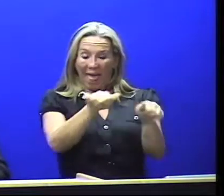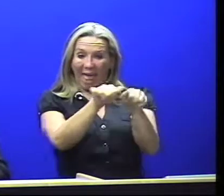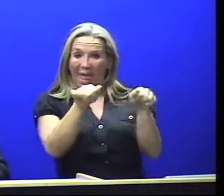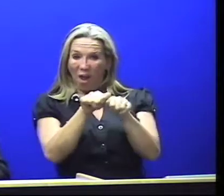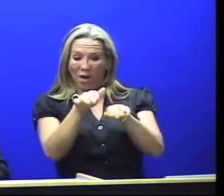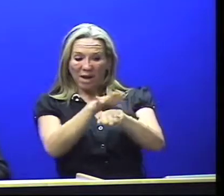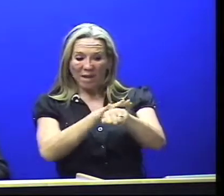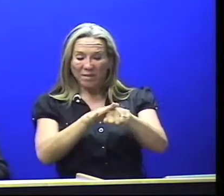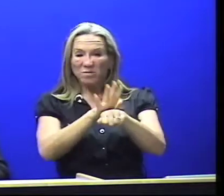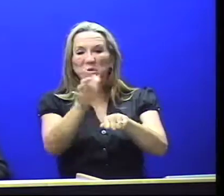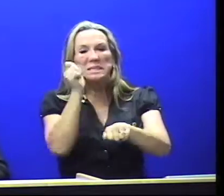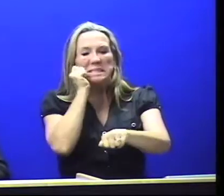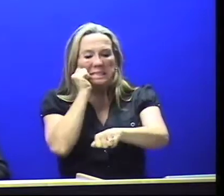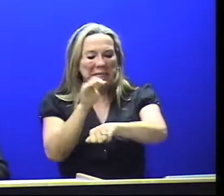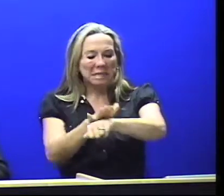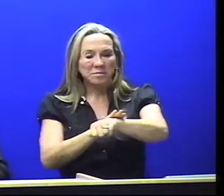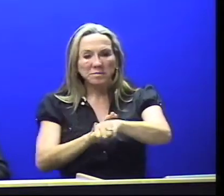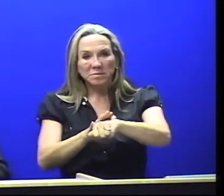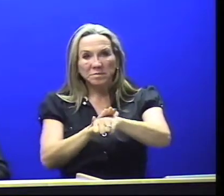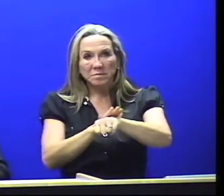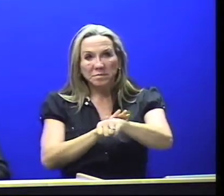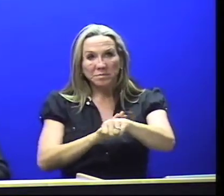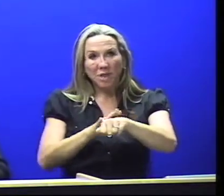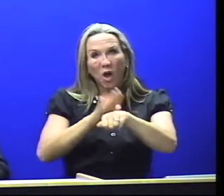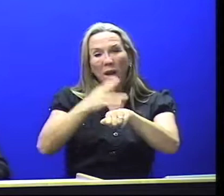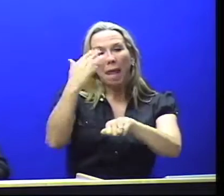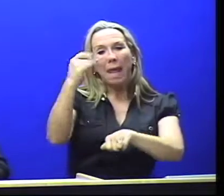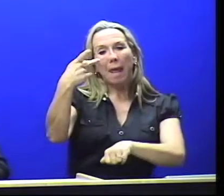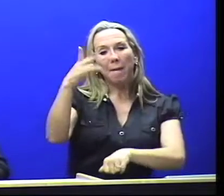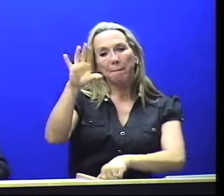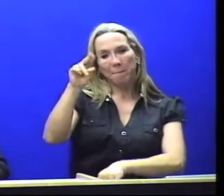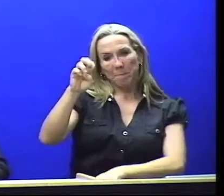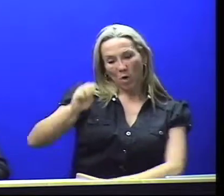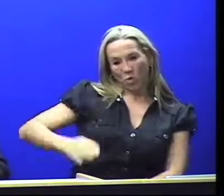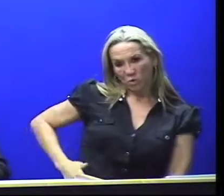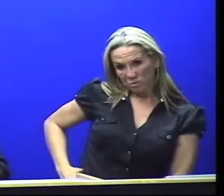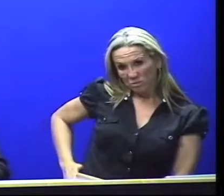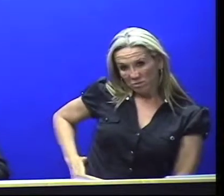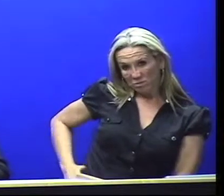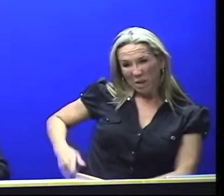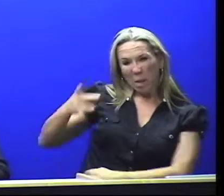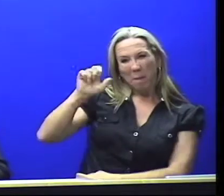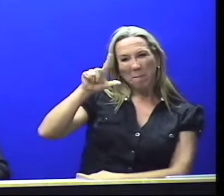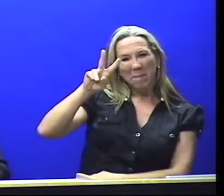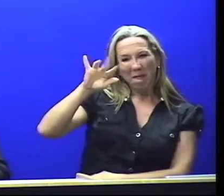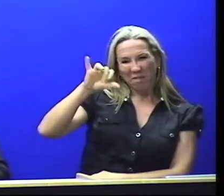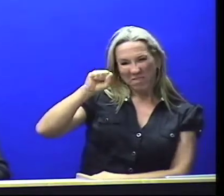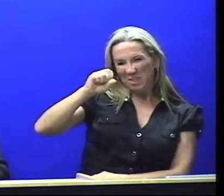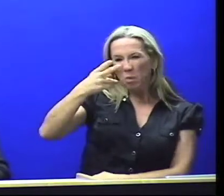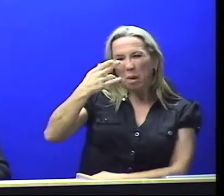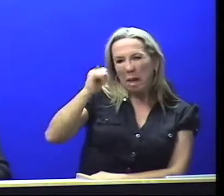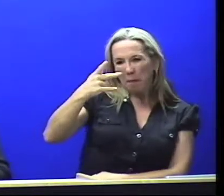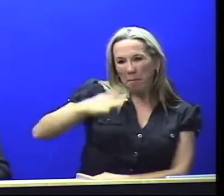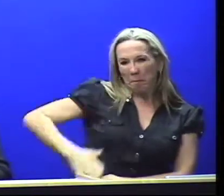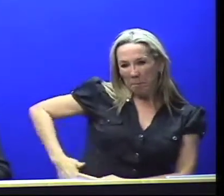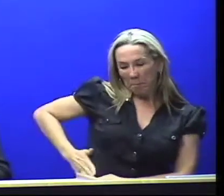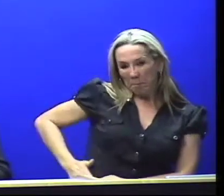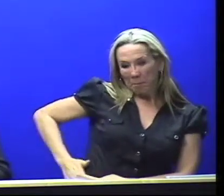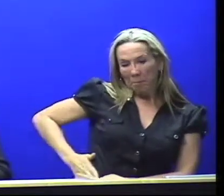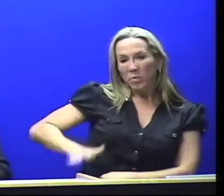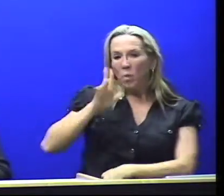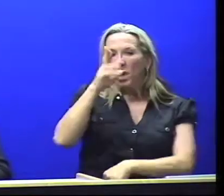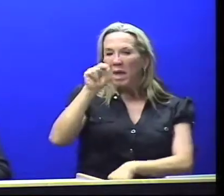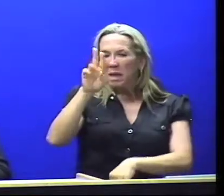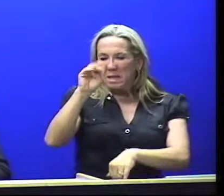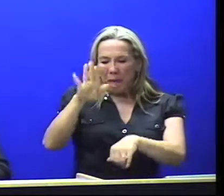your skin over your hip bone, over your pelvis or hip bone. And they